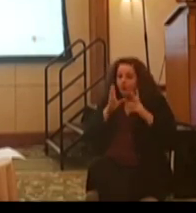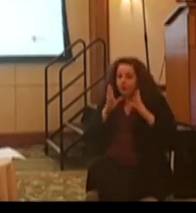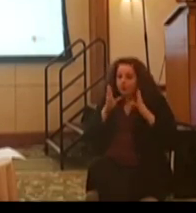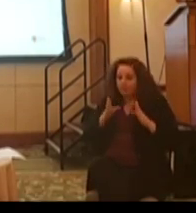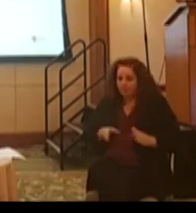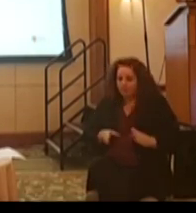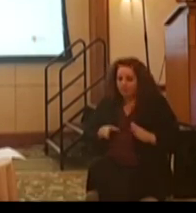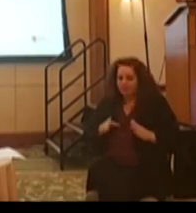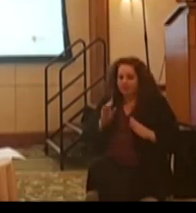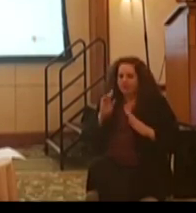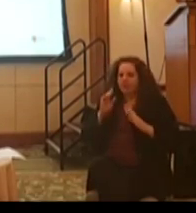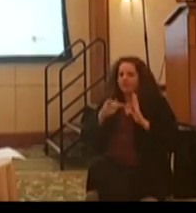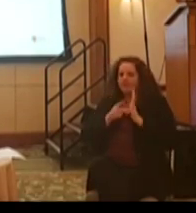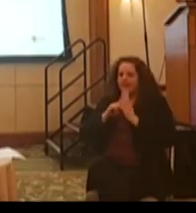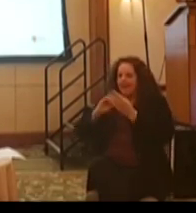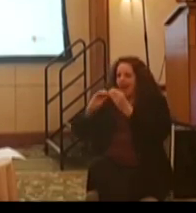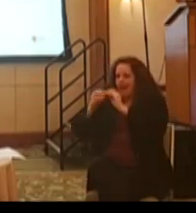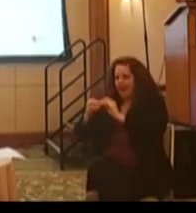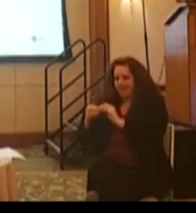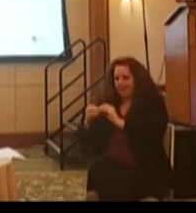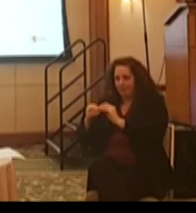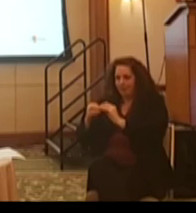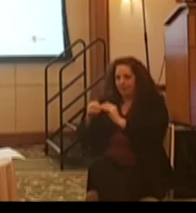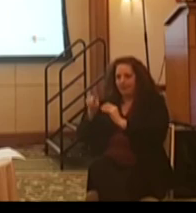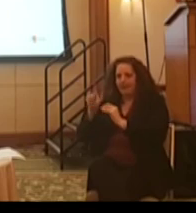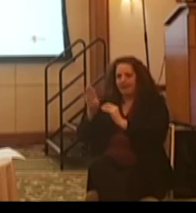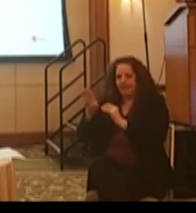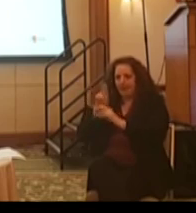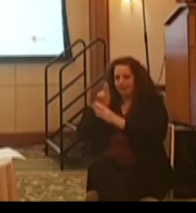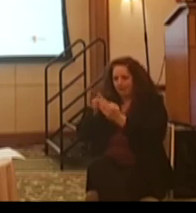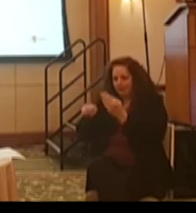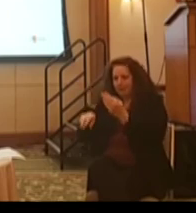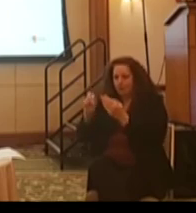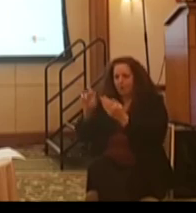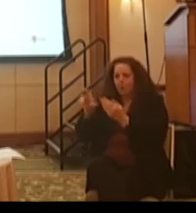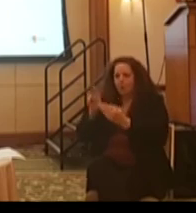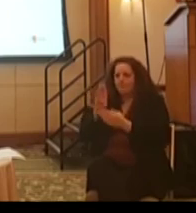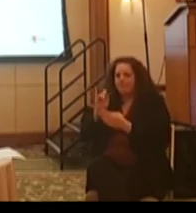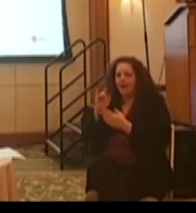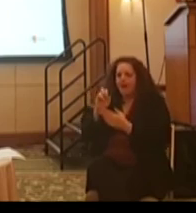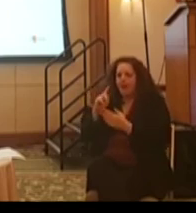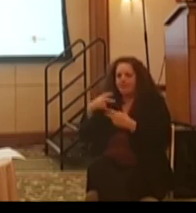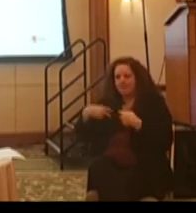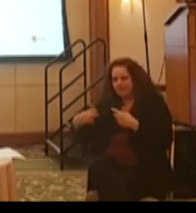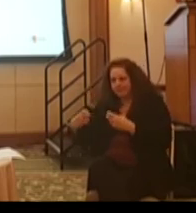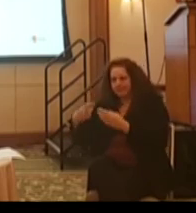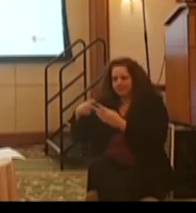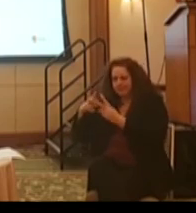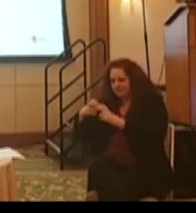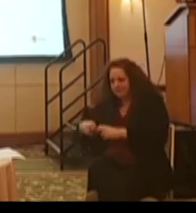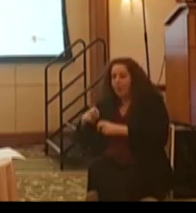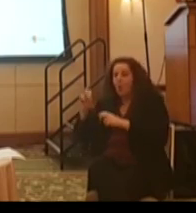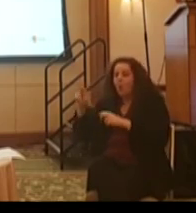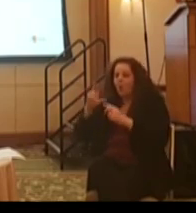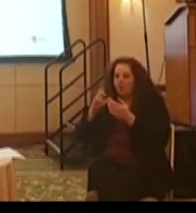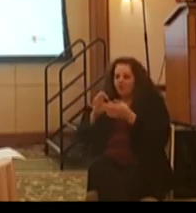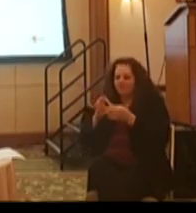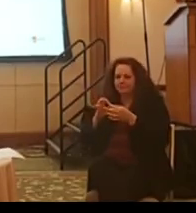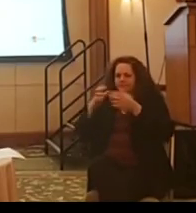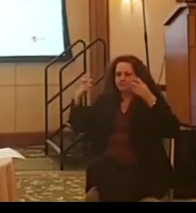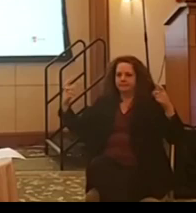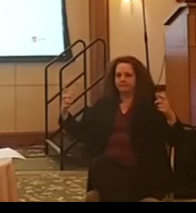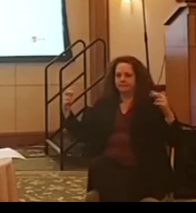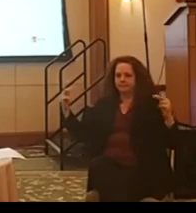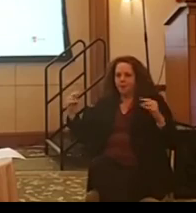a lab result, or a biopsy, or we see them too far away as a statistic, a person like you in